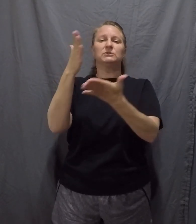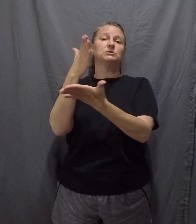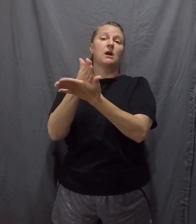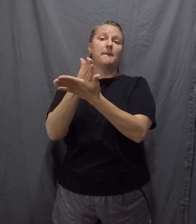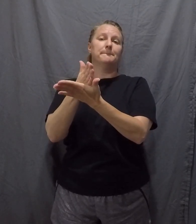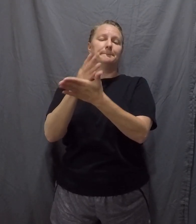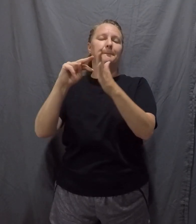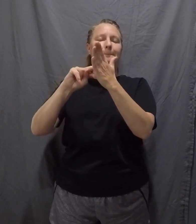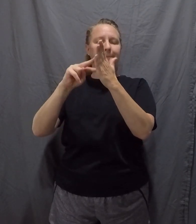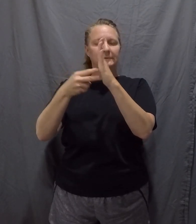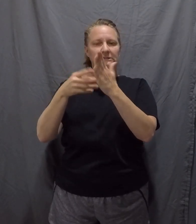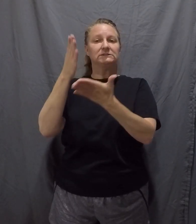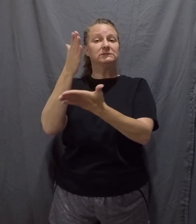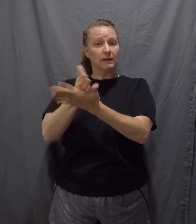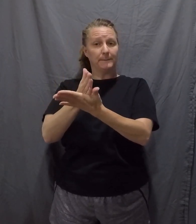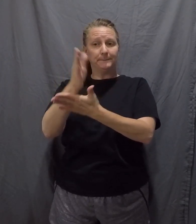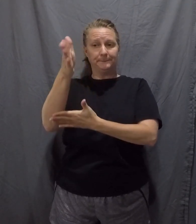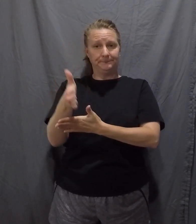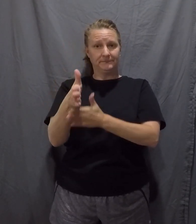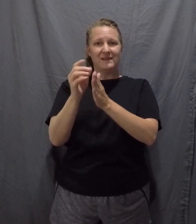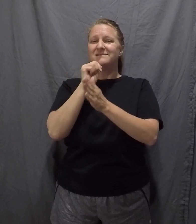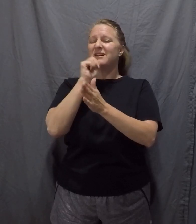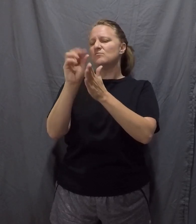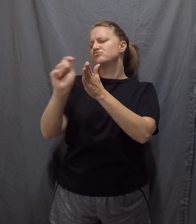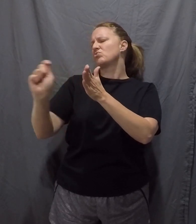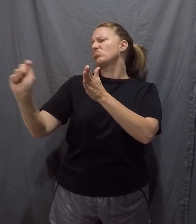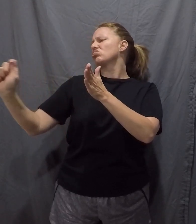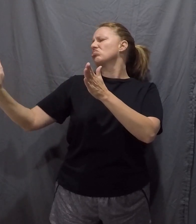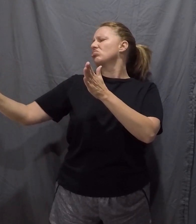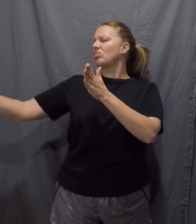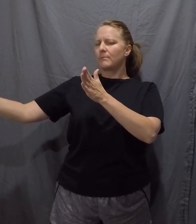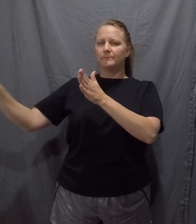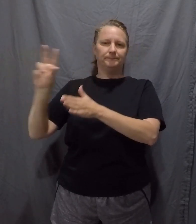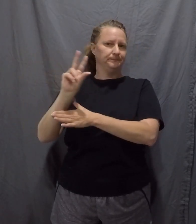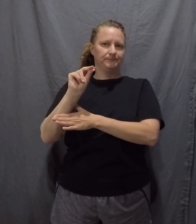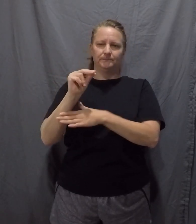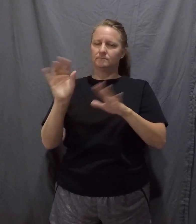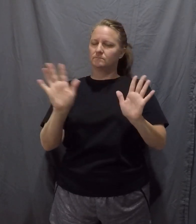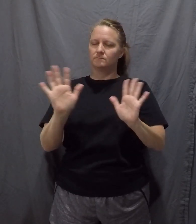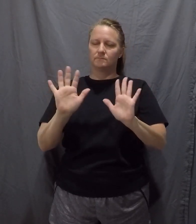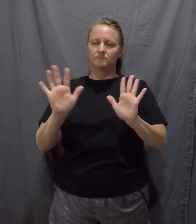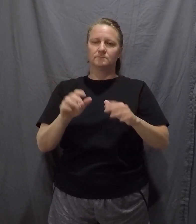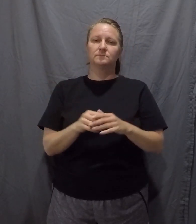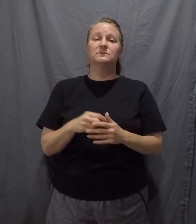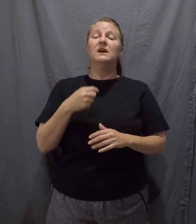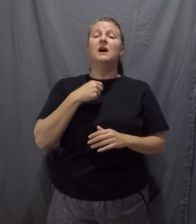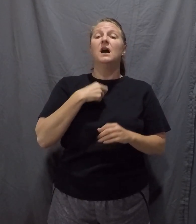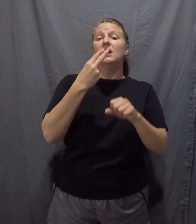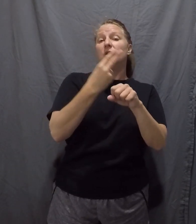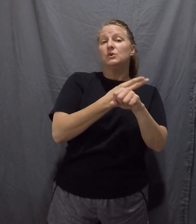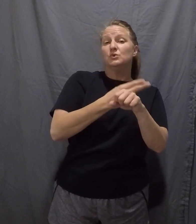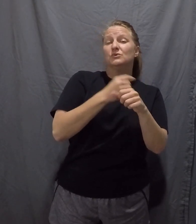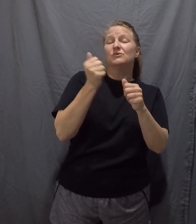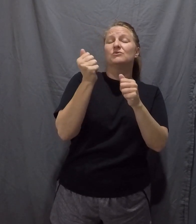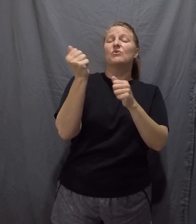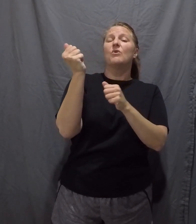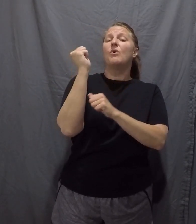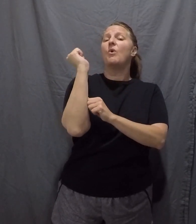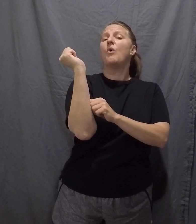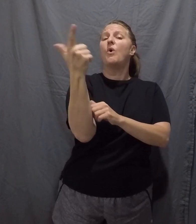I live, so I'm going to use up all of my line until the end. I live